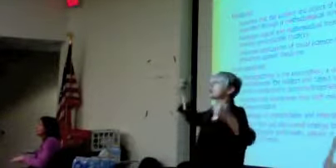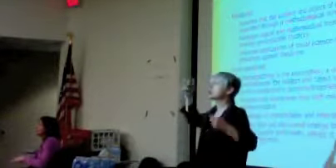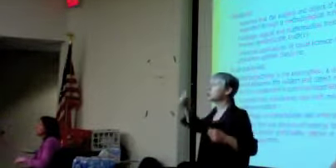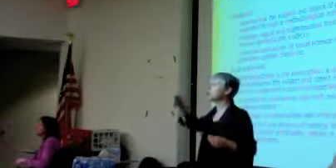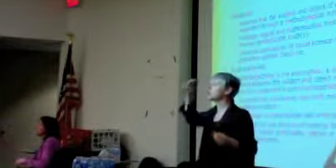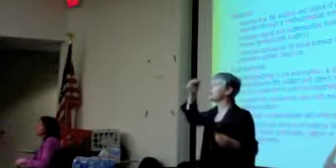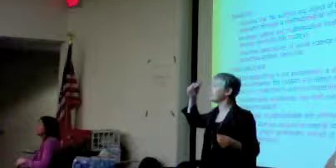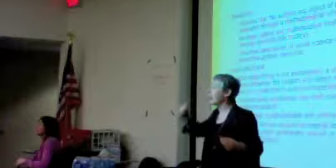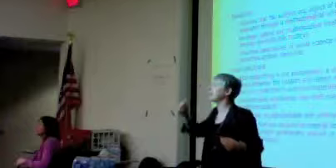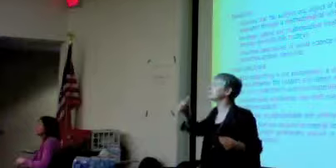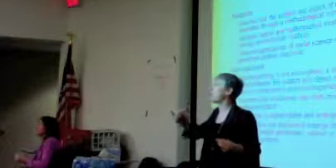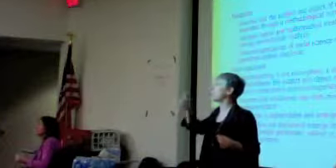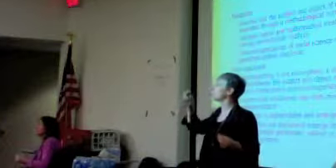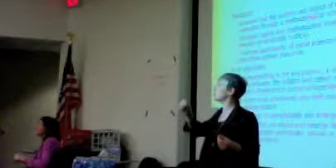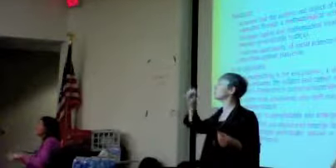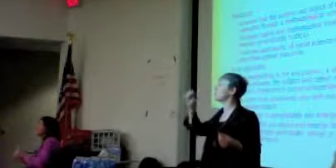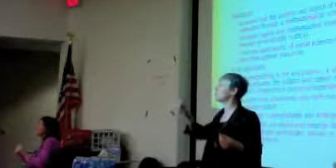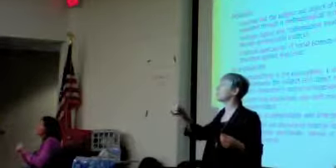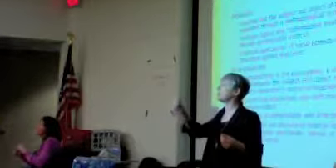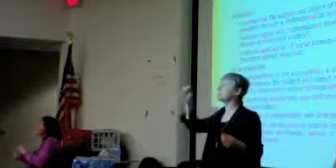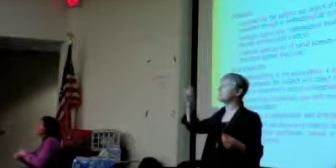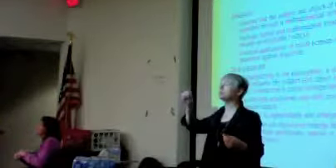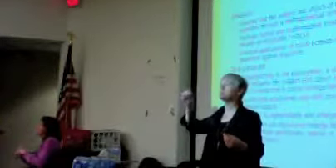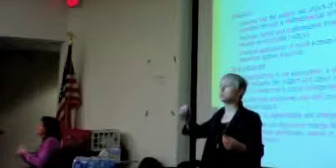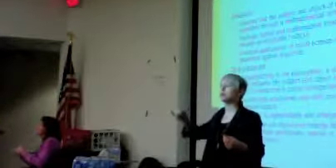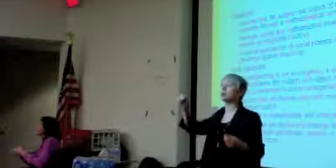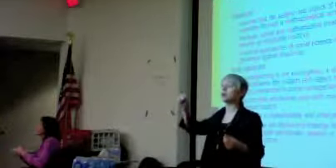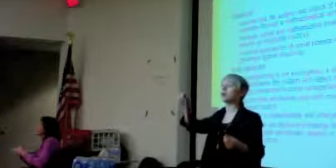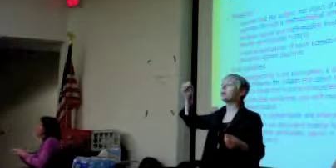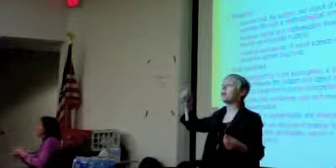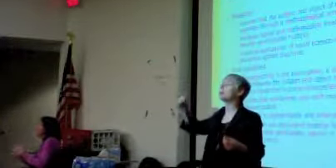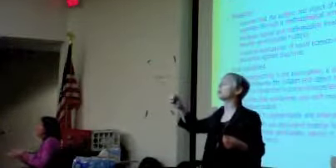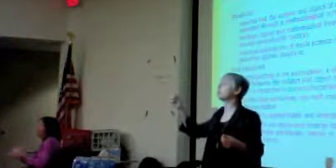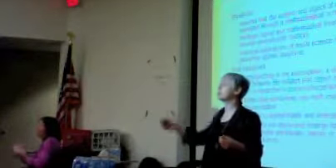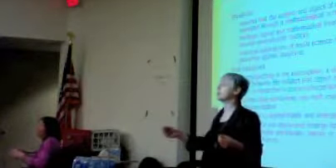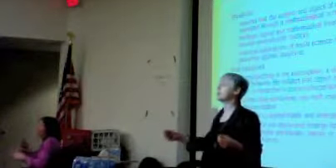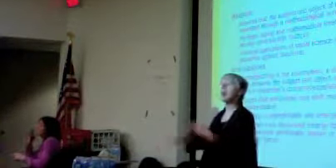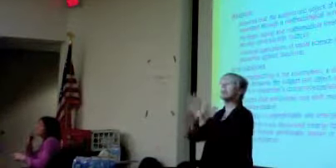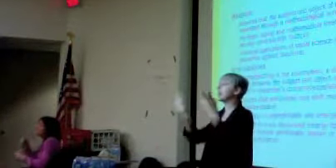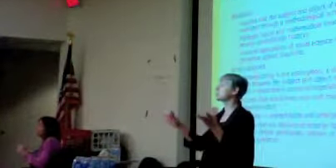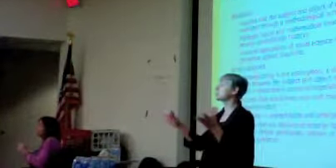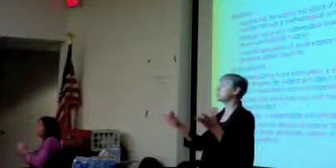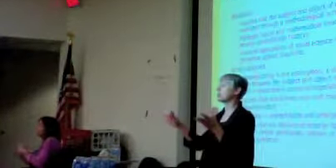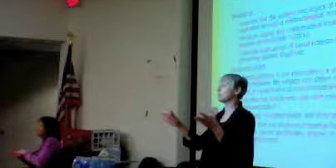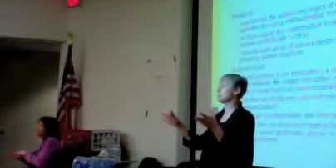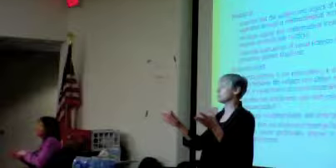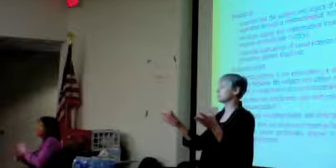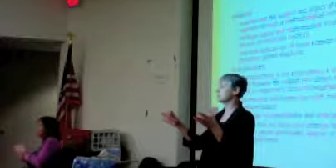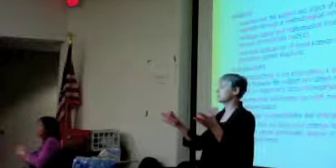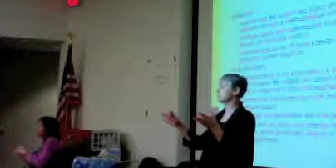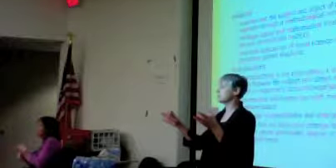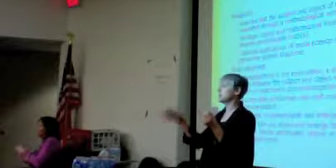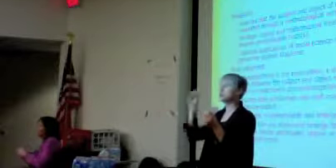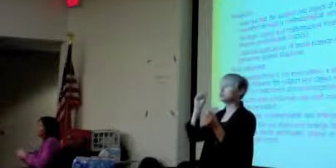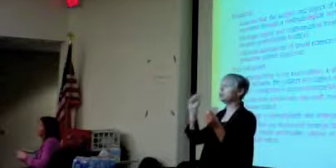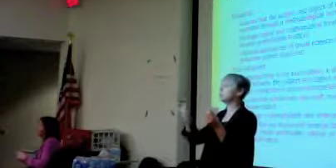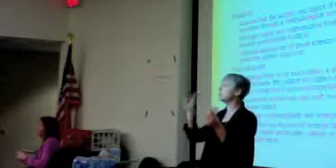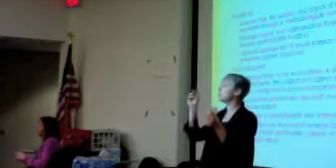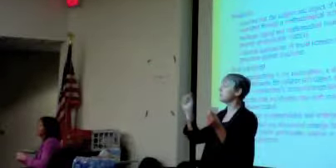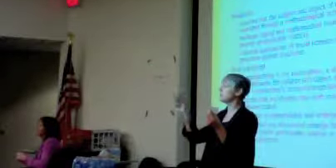research, would spend a lot of their lives trying to figure out what people's experiences are and what words mean. That's what this is all about.